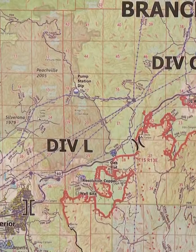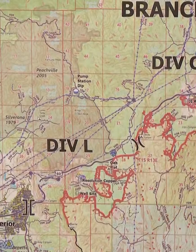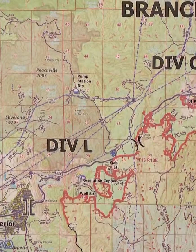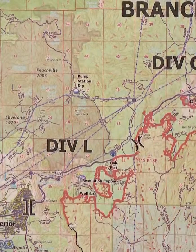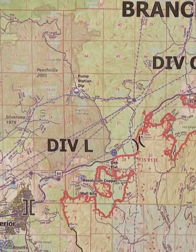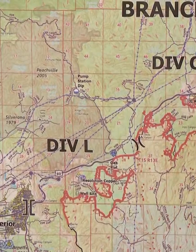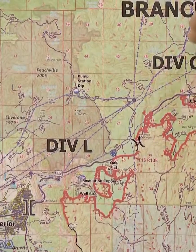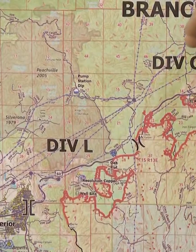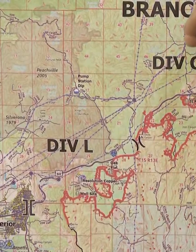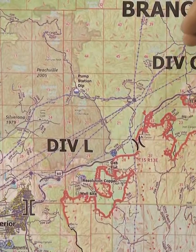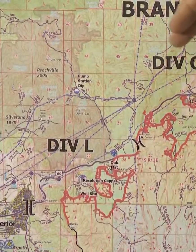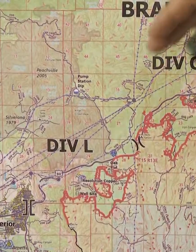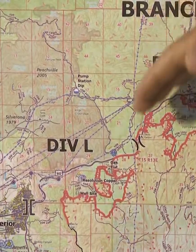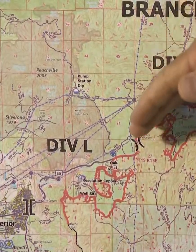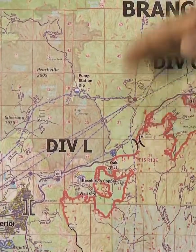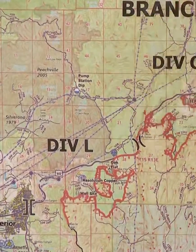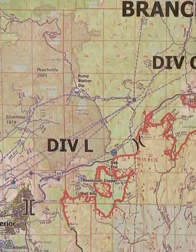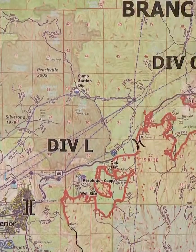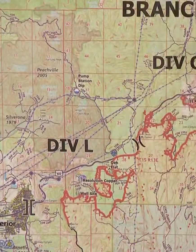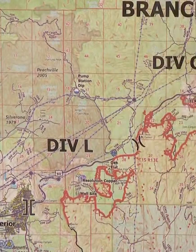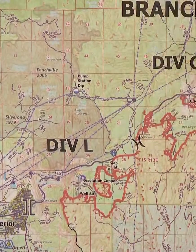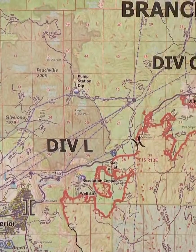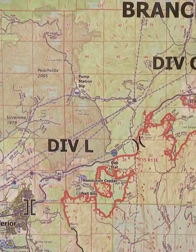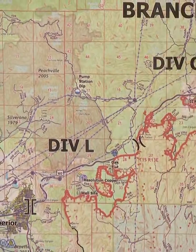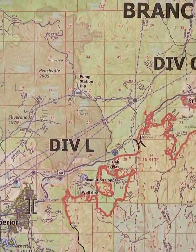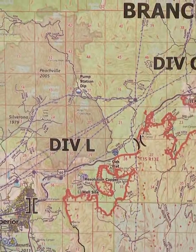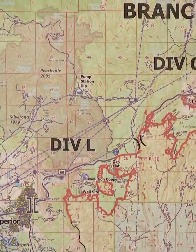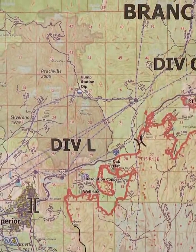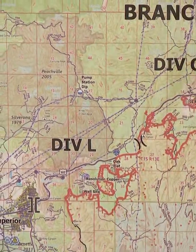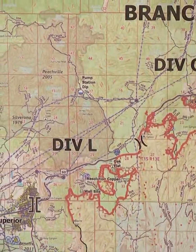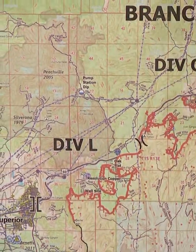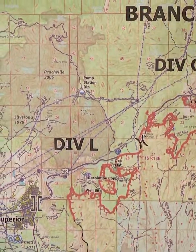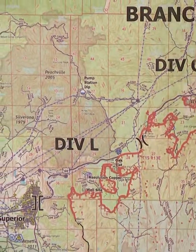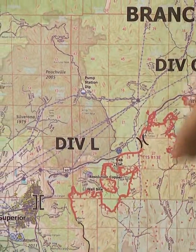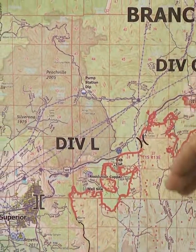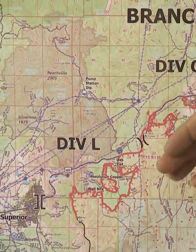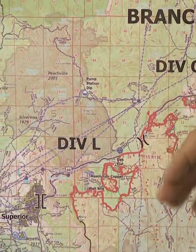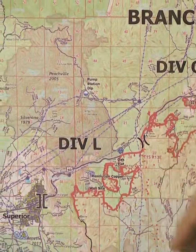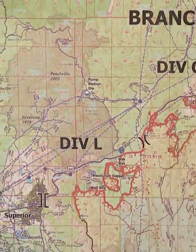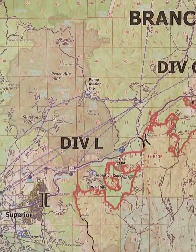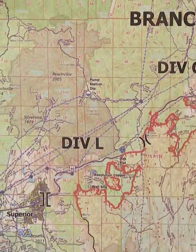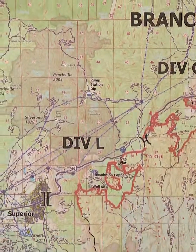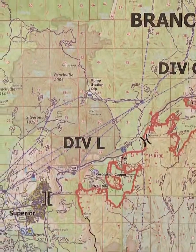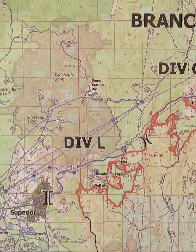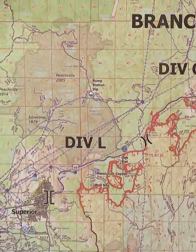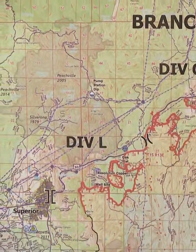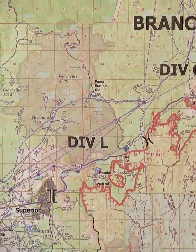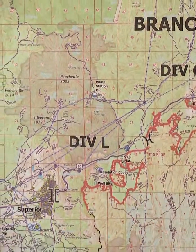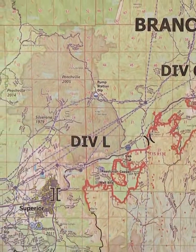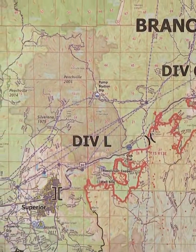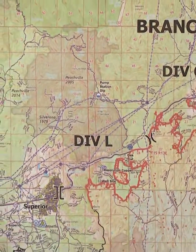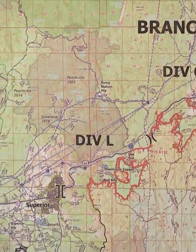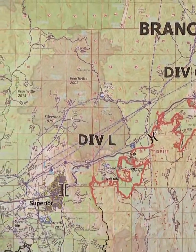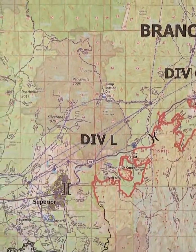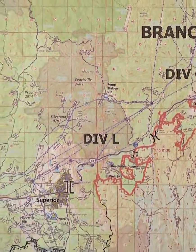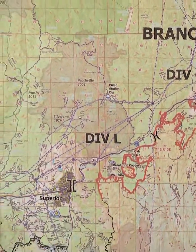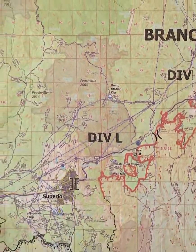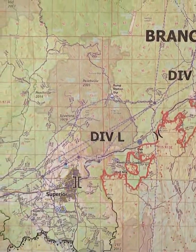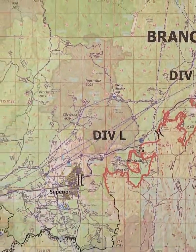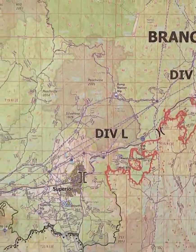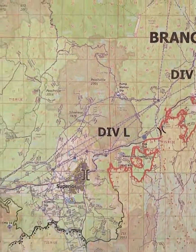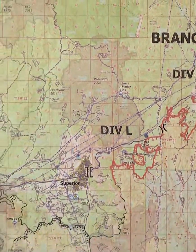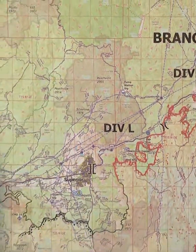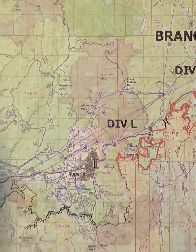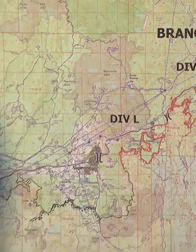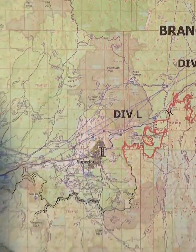where we make sure it doesn't cross 60 and get into the area north of there. Structures will be protected. The firing will be conducted in a